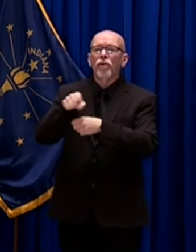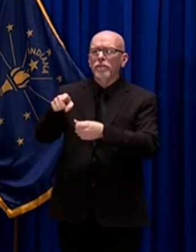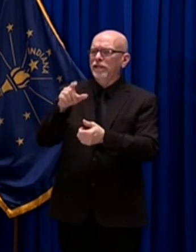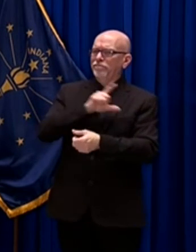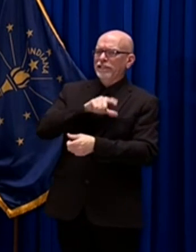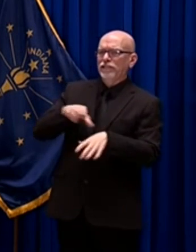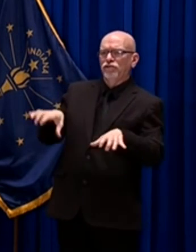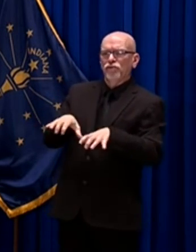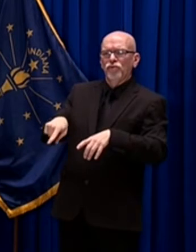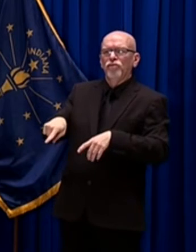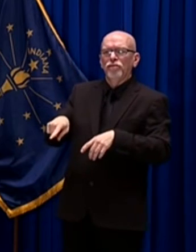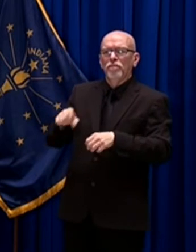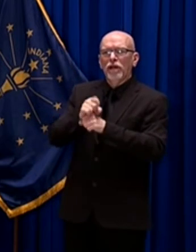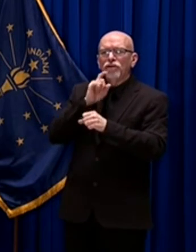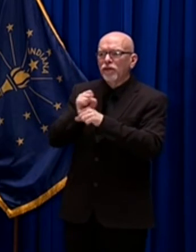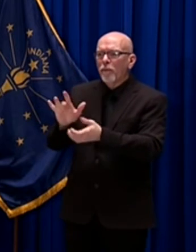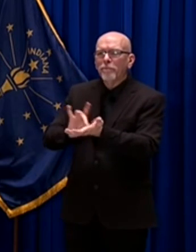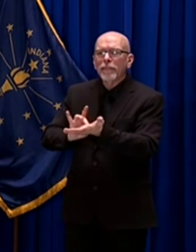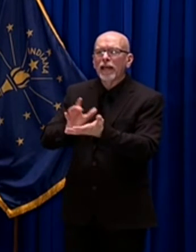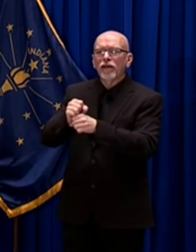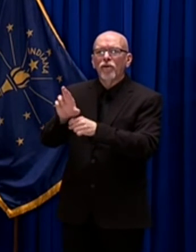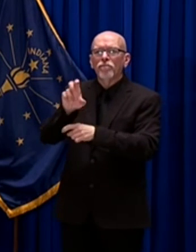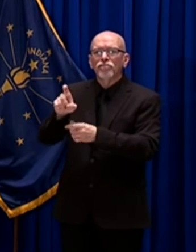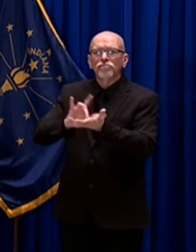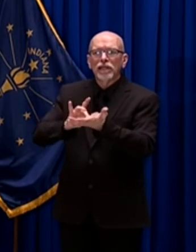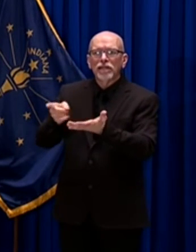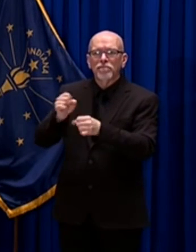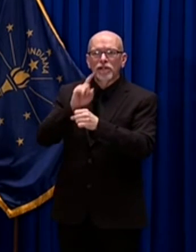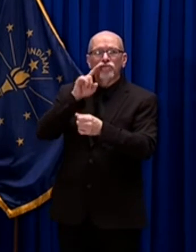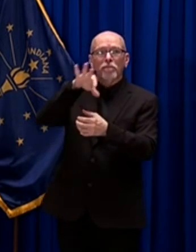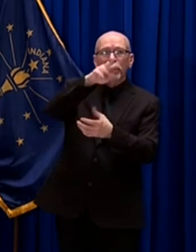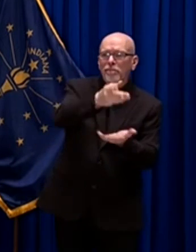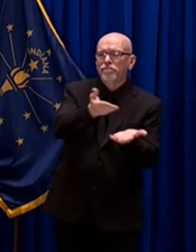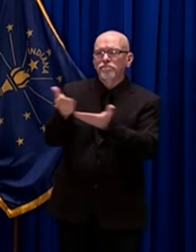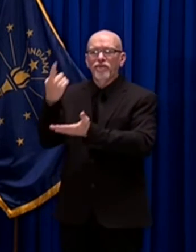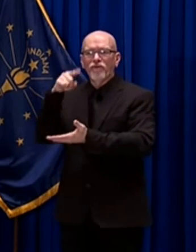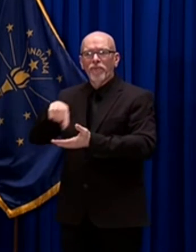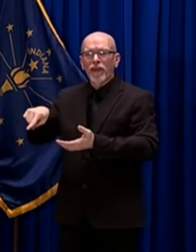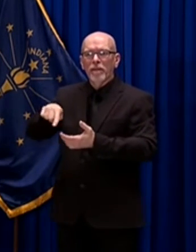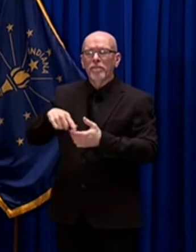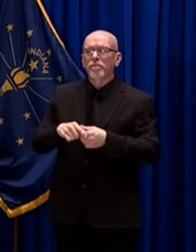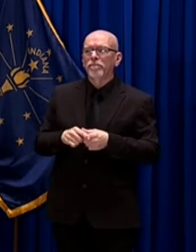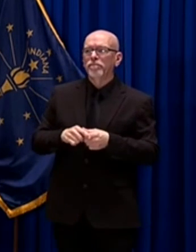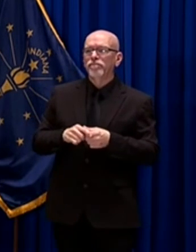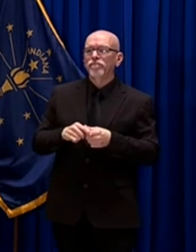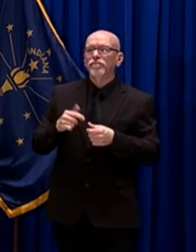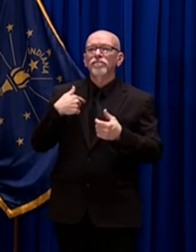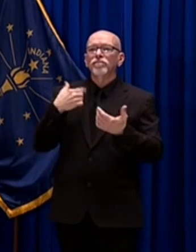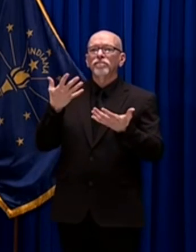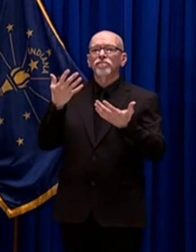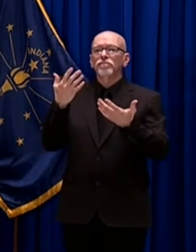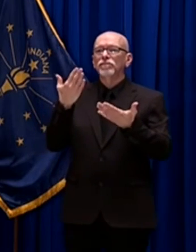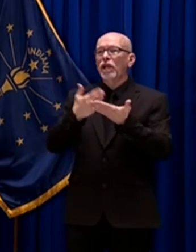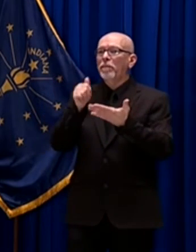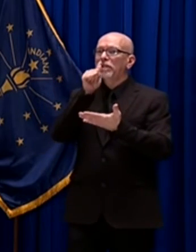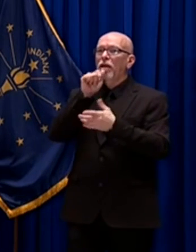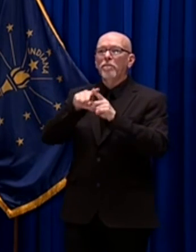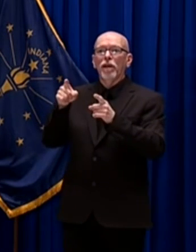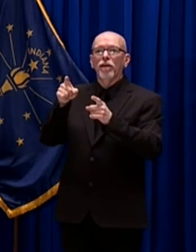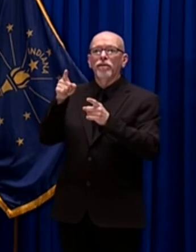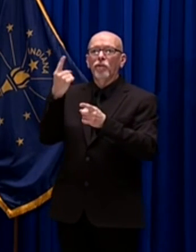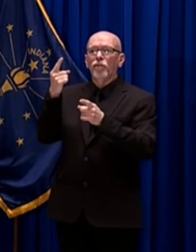medicine, pick up their prescriptions for them. We had, though remain anonymous, but we had someone walk into